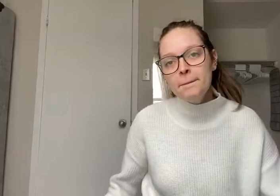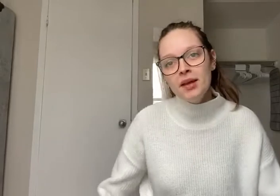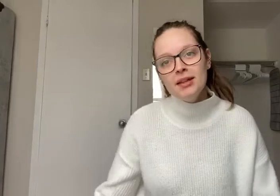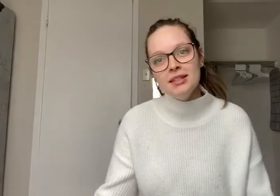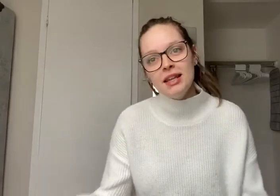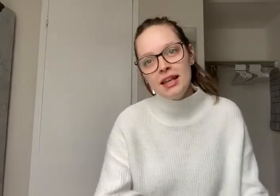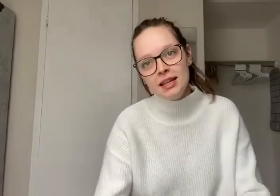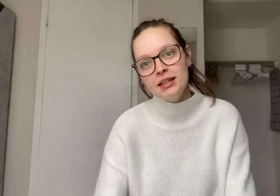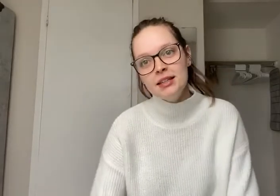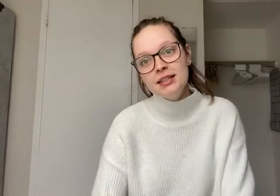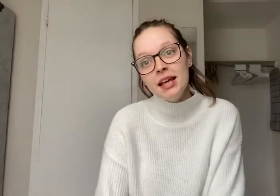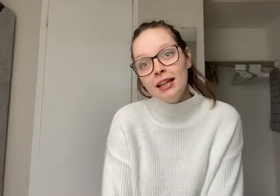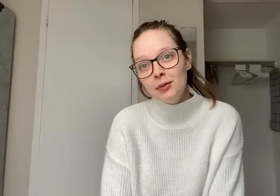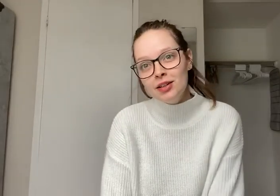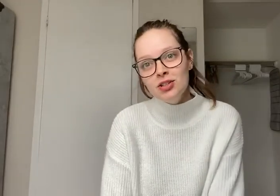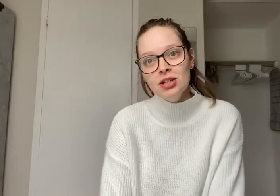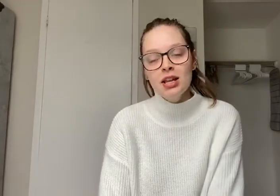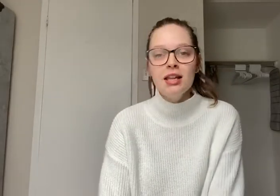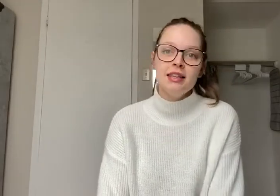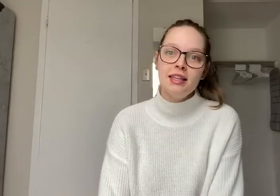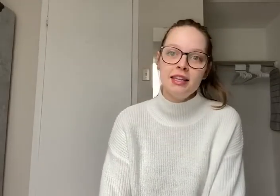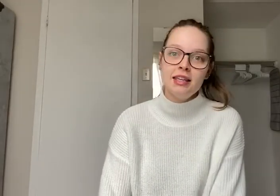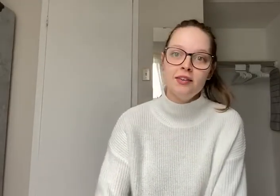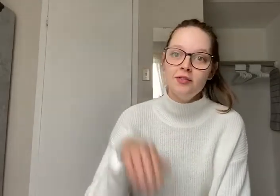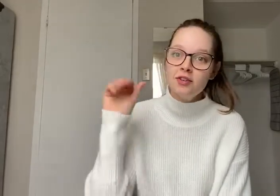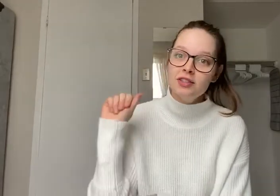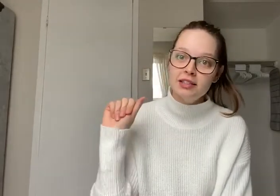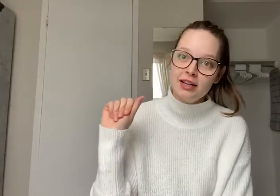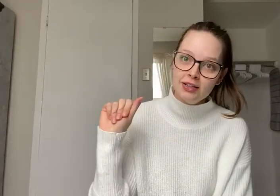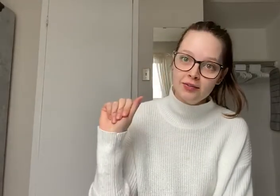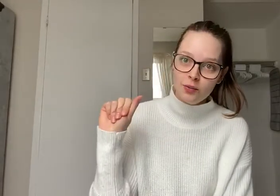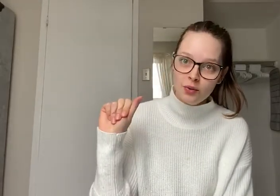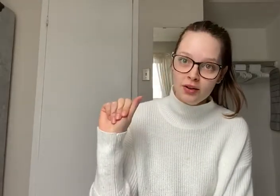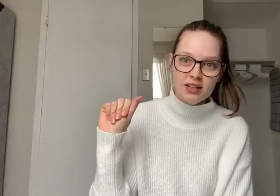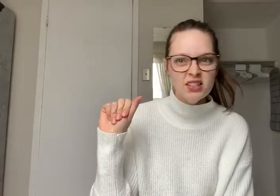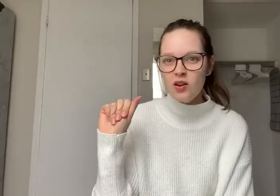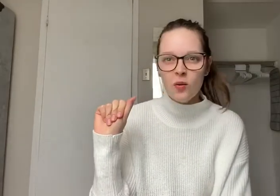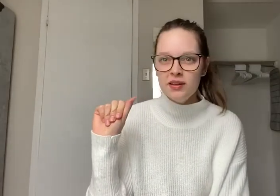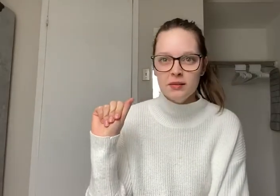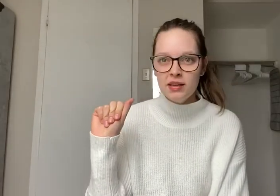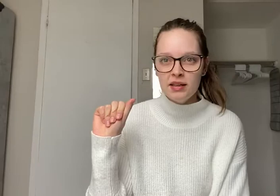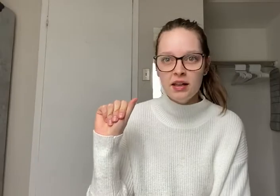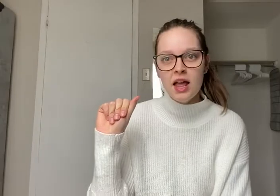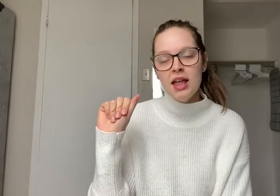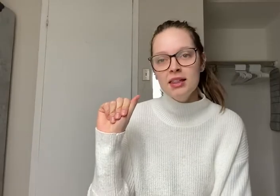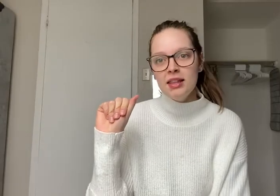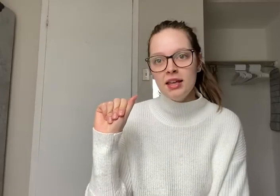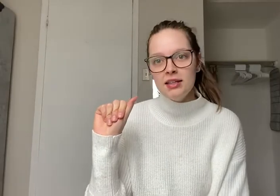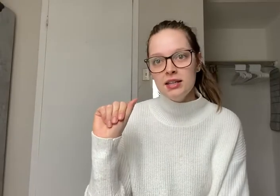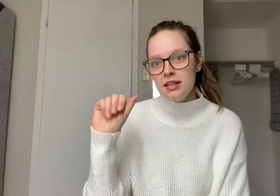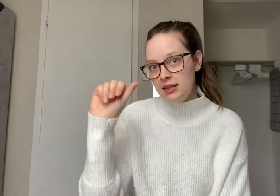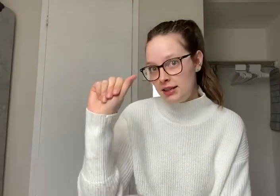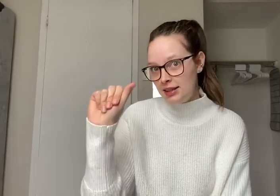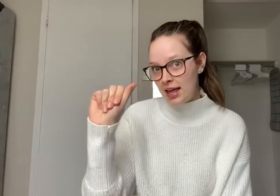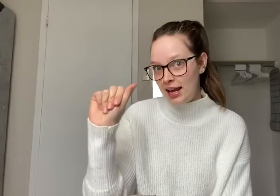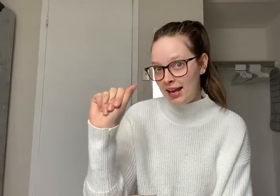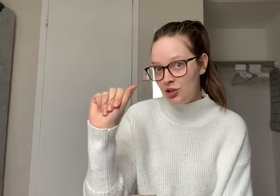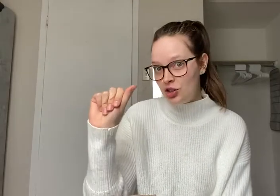But in sign language, the first letter of the word doesn't always mean that that hand shape